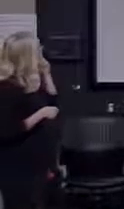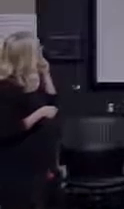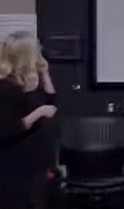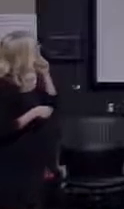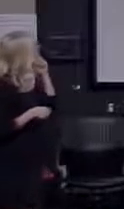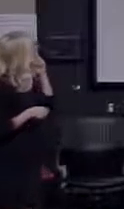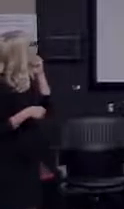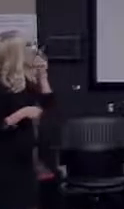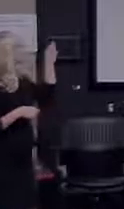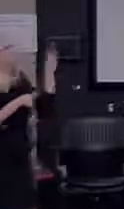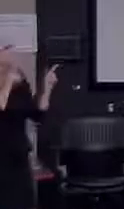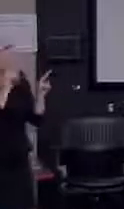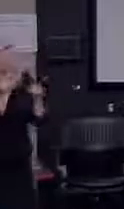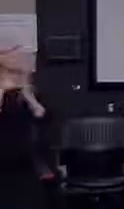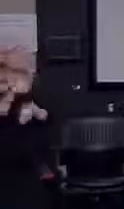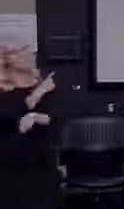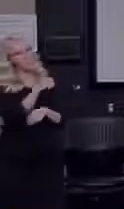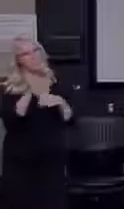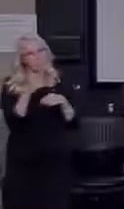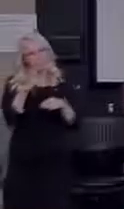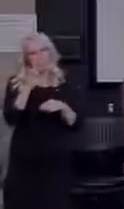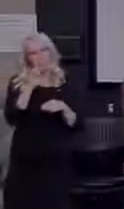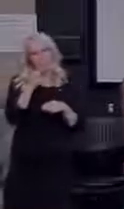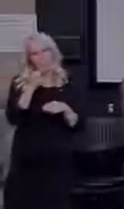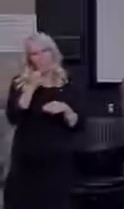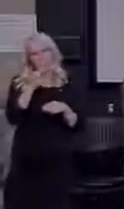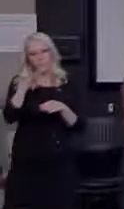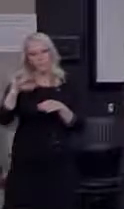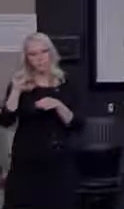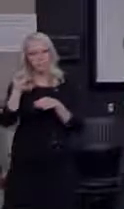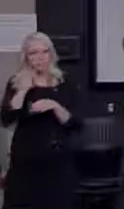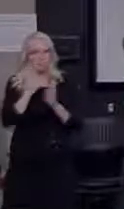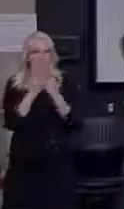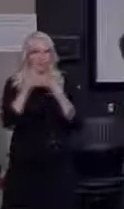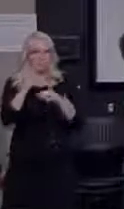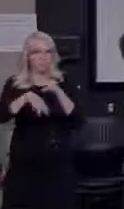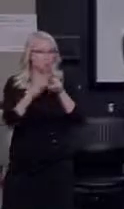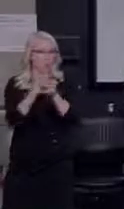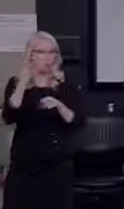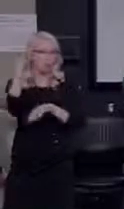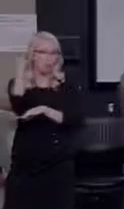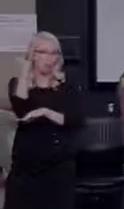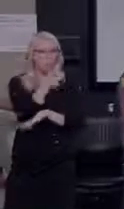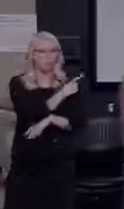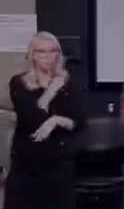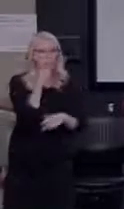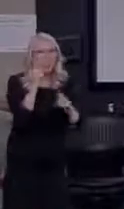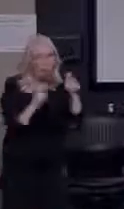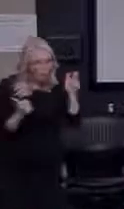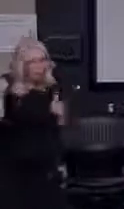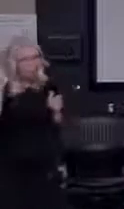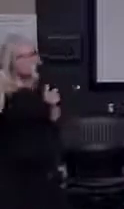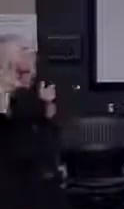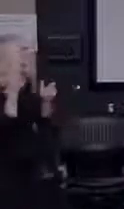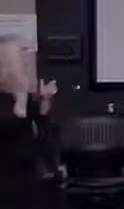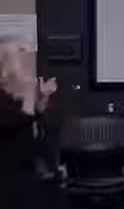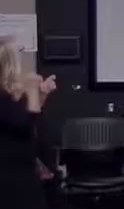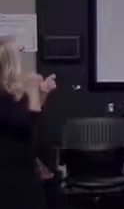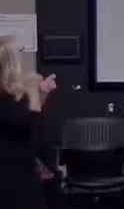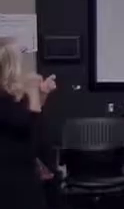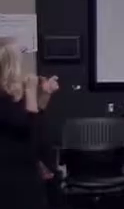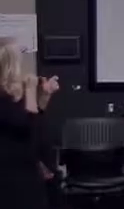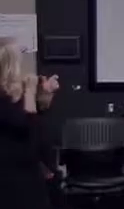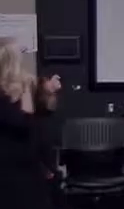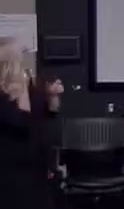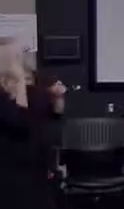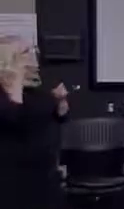This should go in the Guinness World Book of Records. It's probably the largest Simon Says anywhere. Now, think about this for